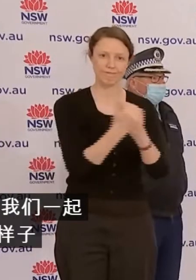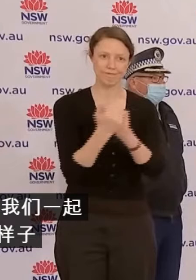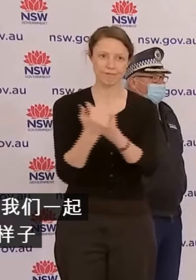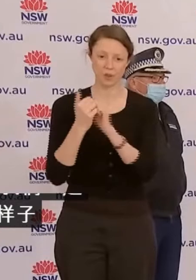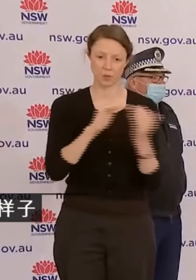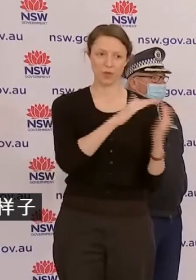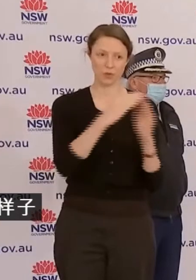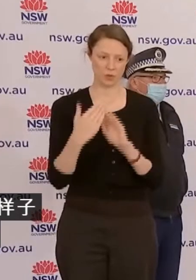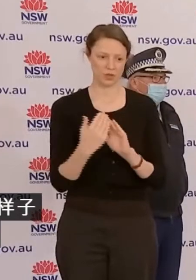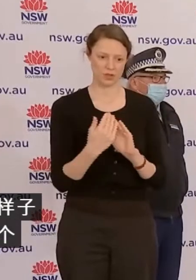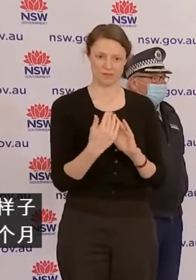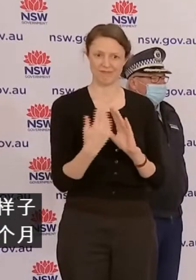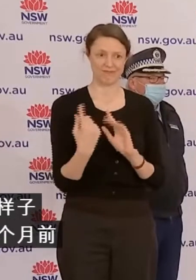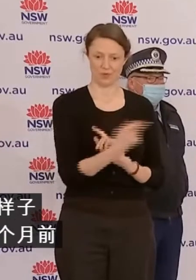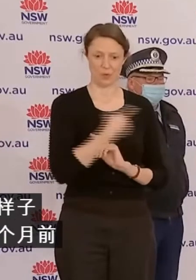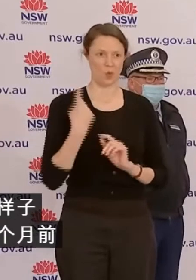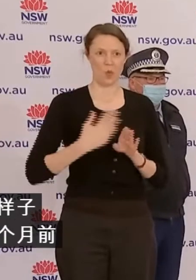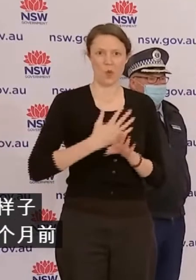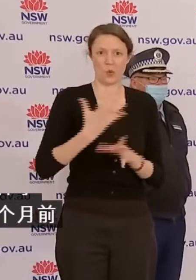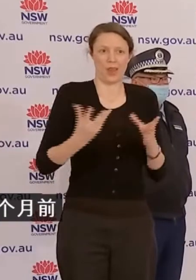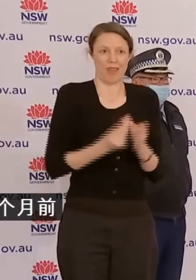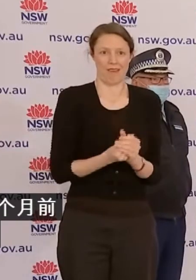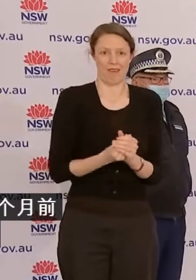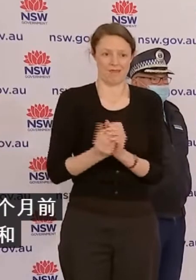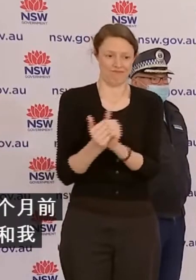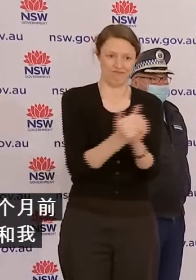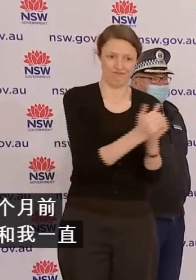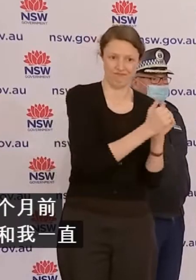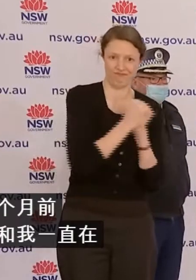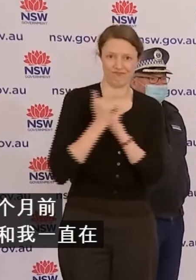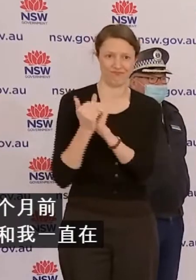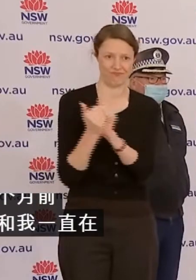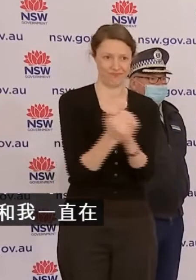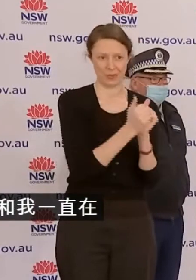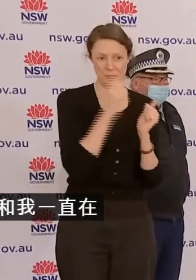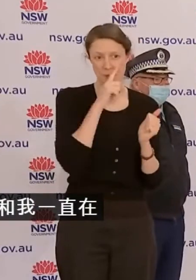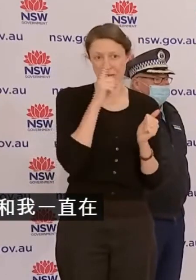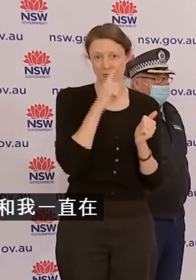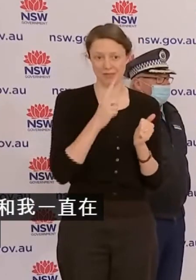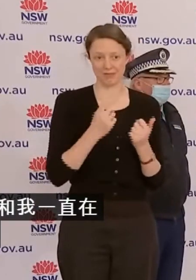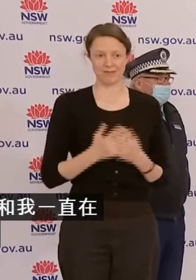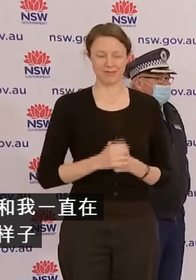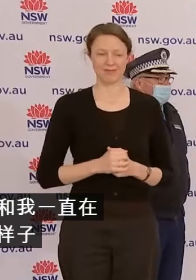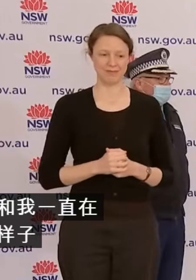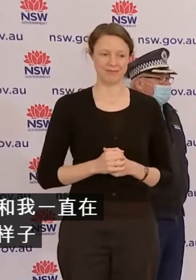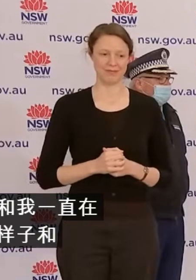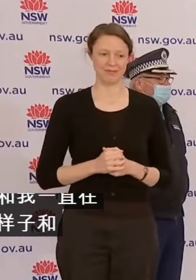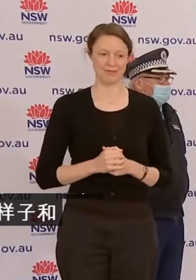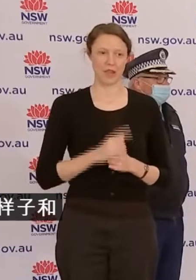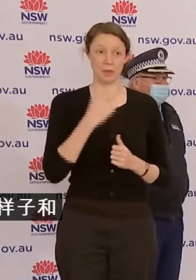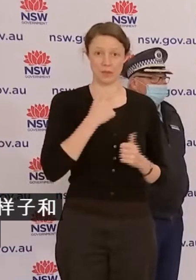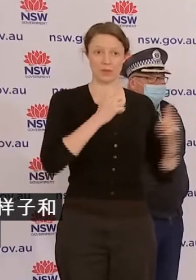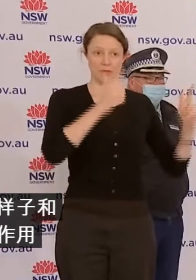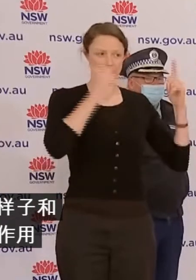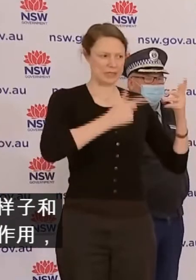like. And even from many months ago, the Premier and I have been speaking about what the future looks like and the role